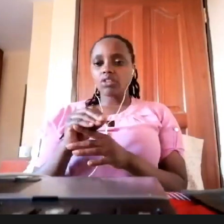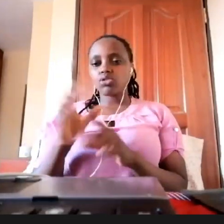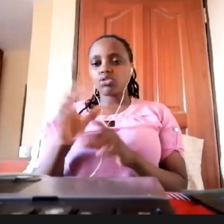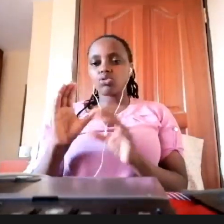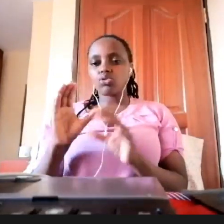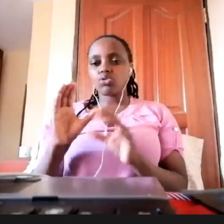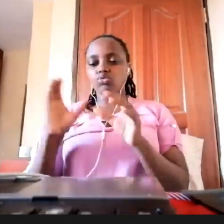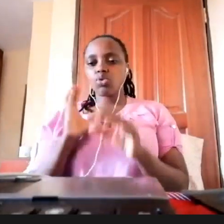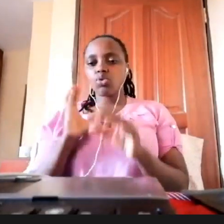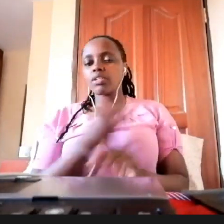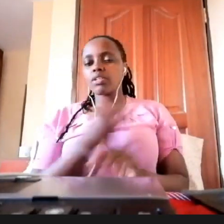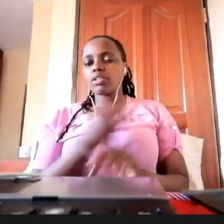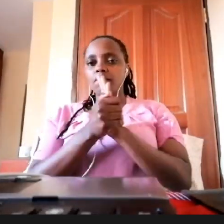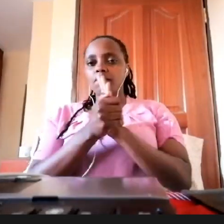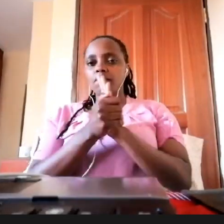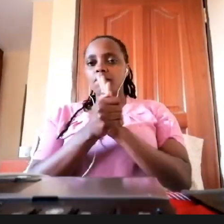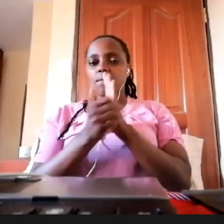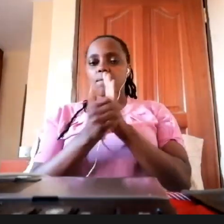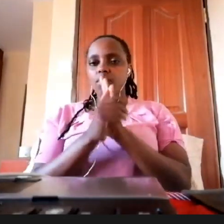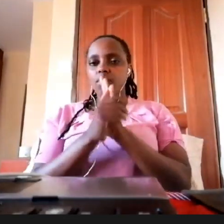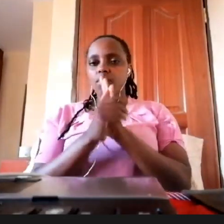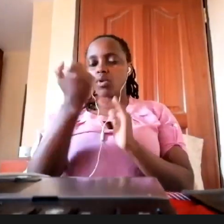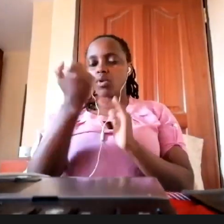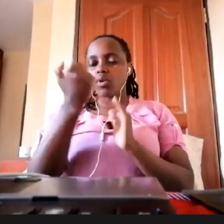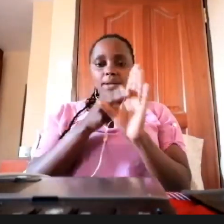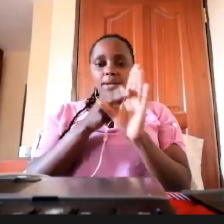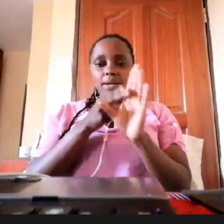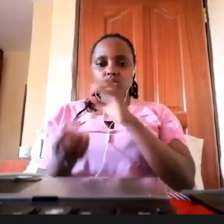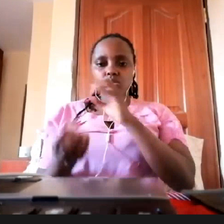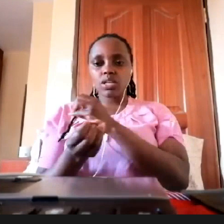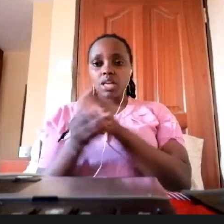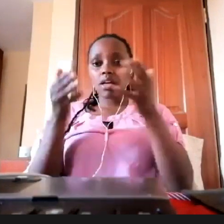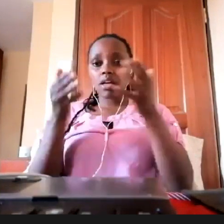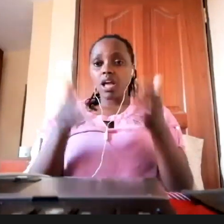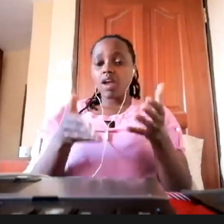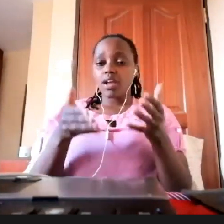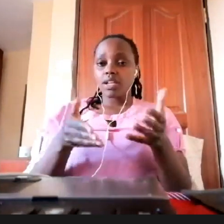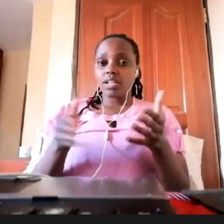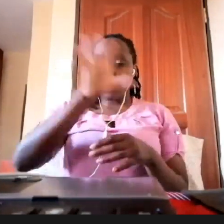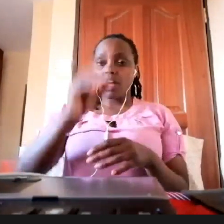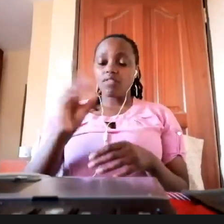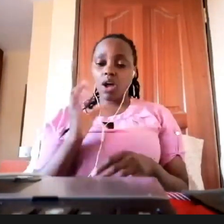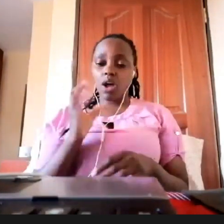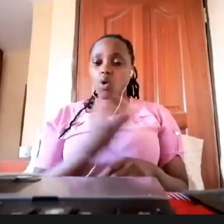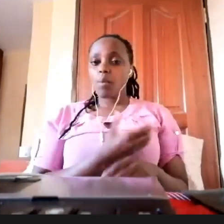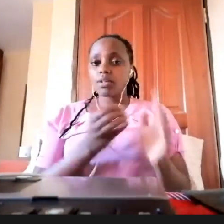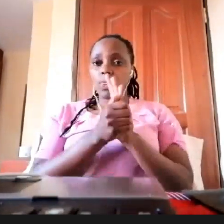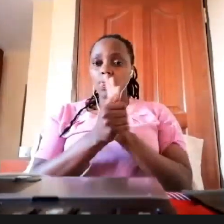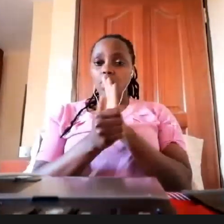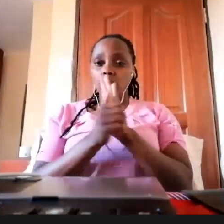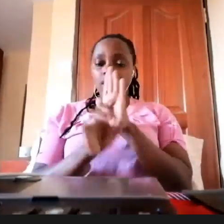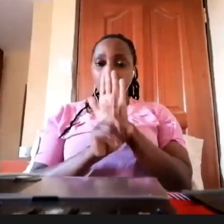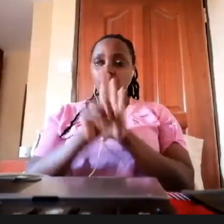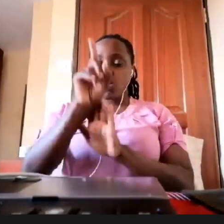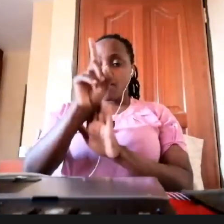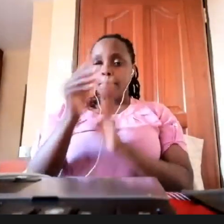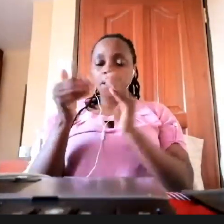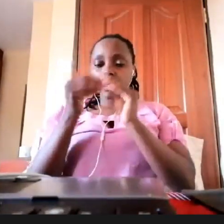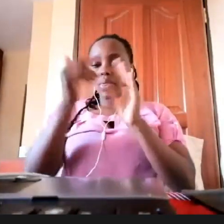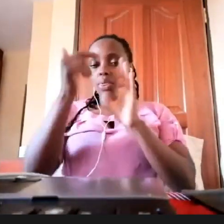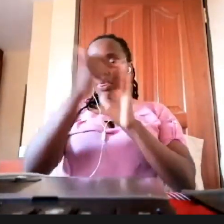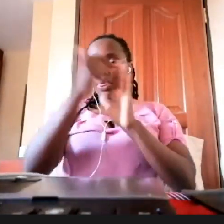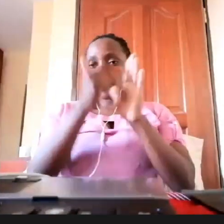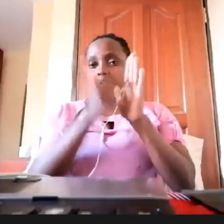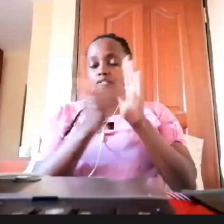to let the participants know, currently the African Committee of Experts is also developing guidelines on child participation